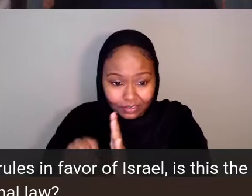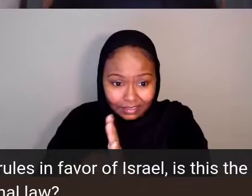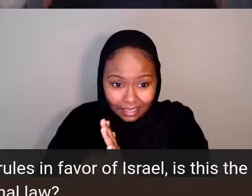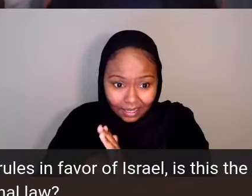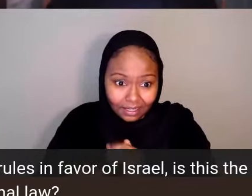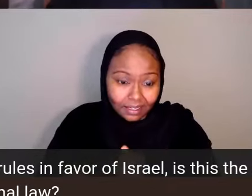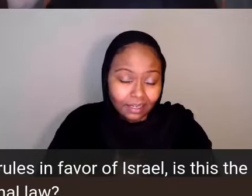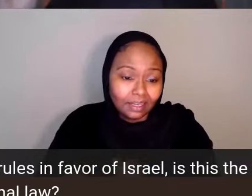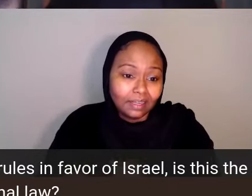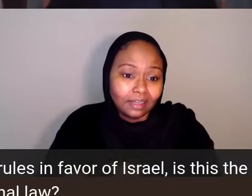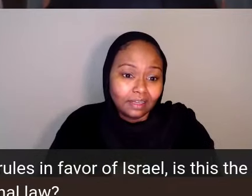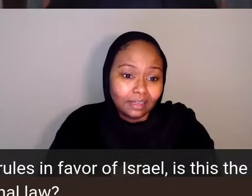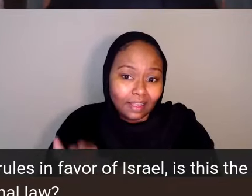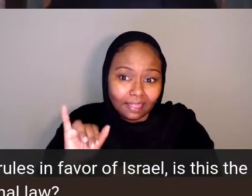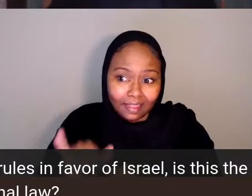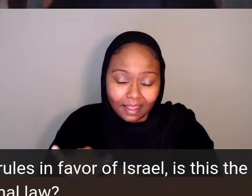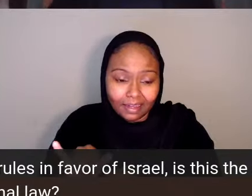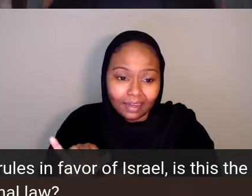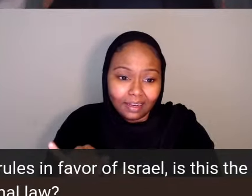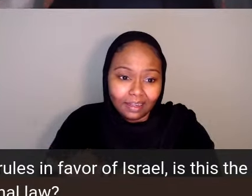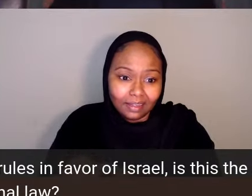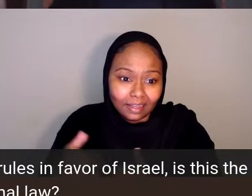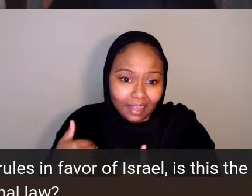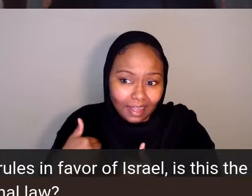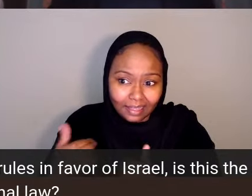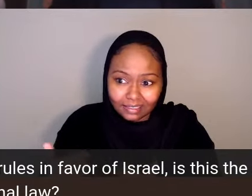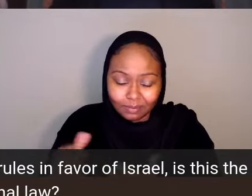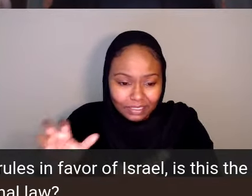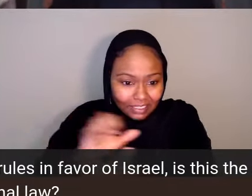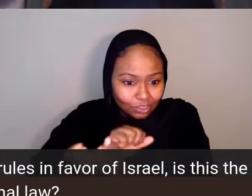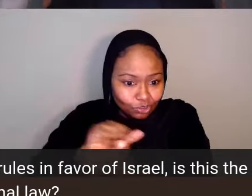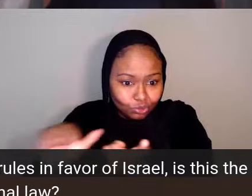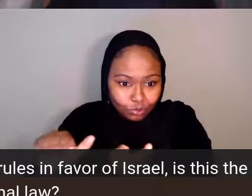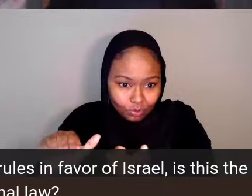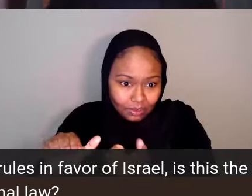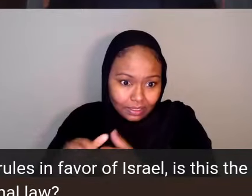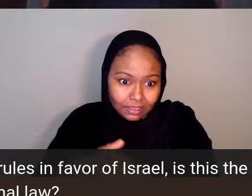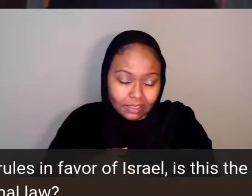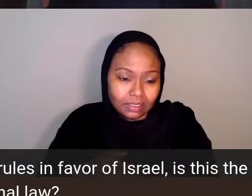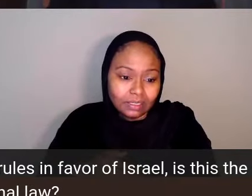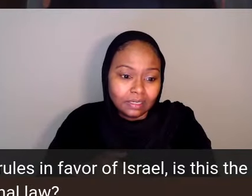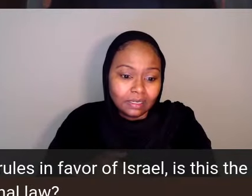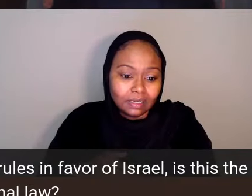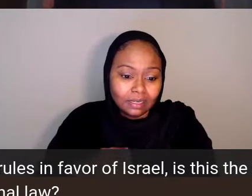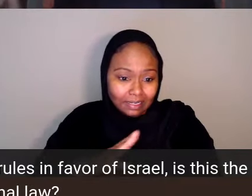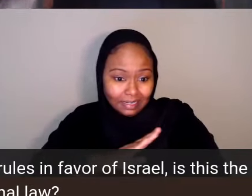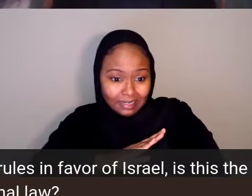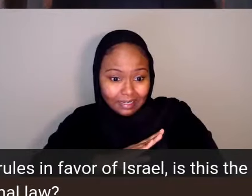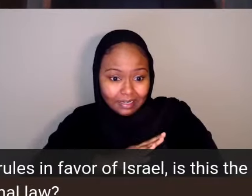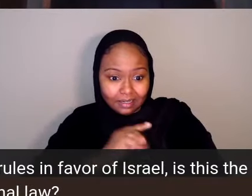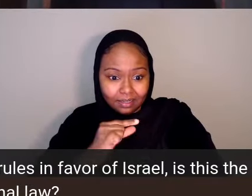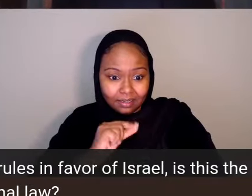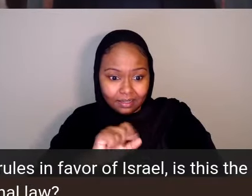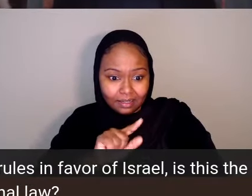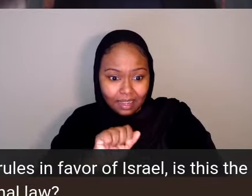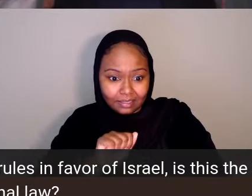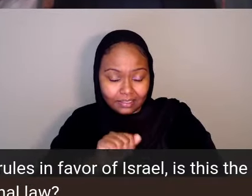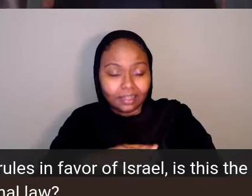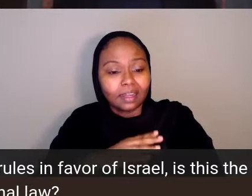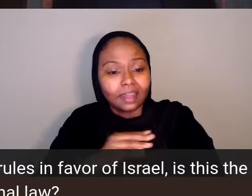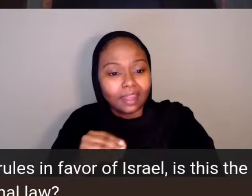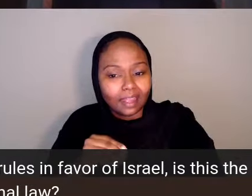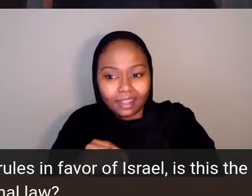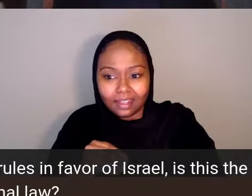been bombarding and destroying Gaza and has been denying